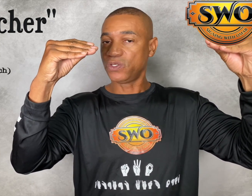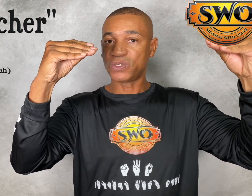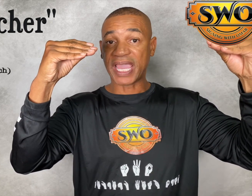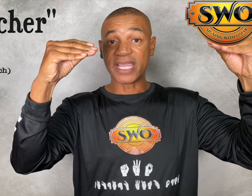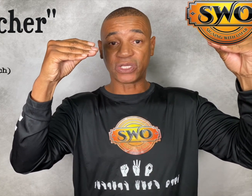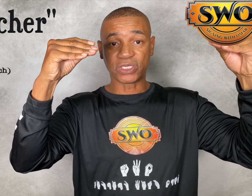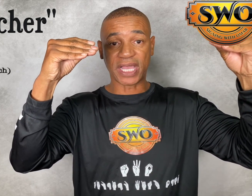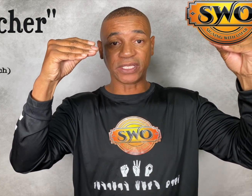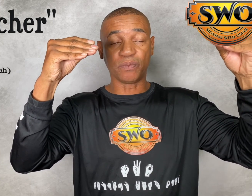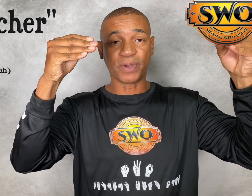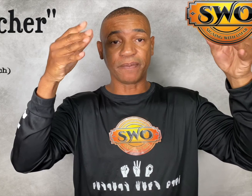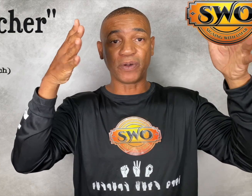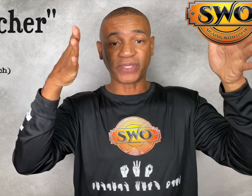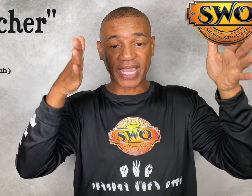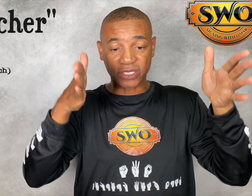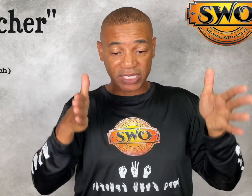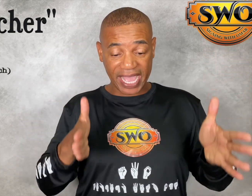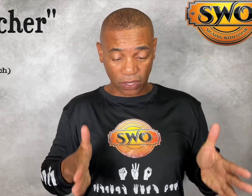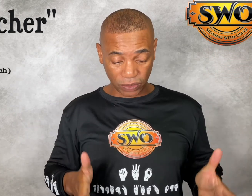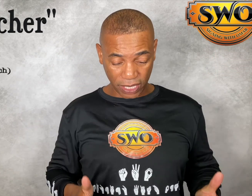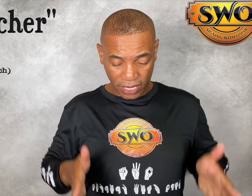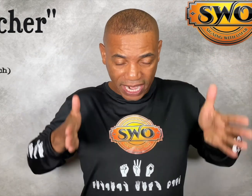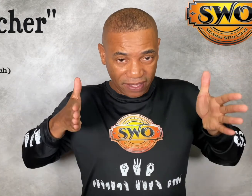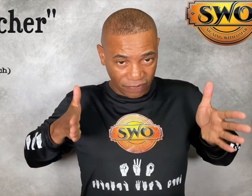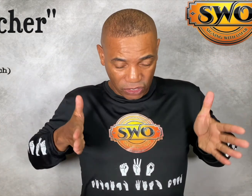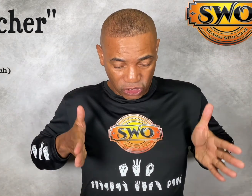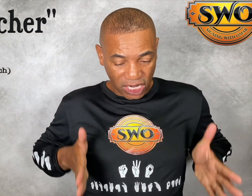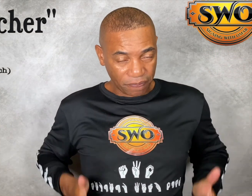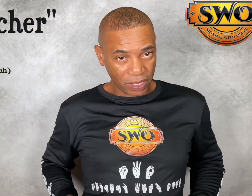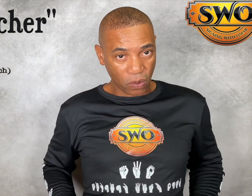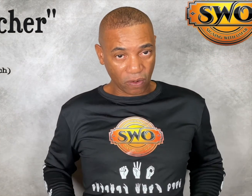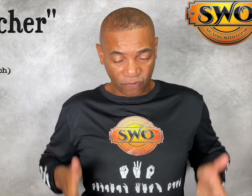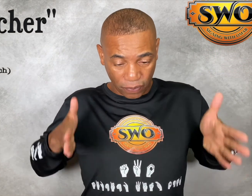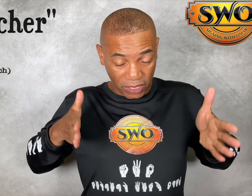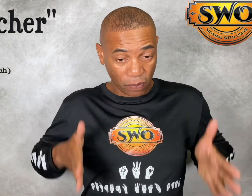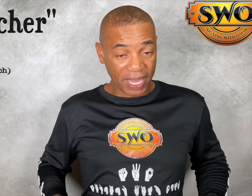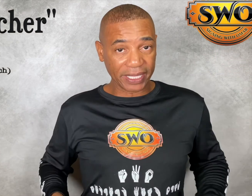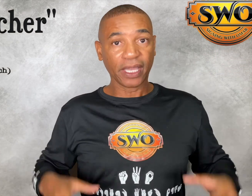the agent sign. You bring both hands down, kind of shaping or forming your body. So